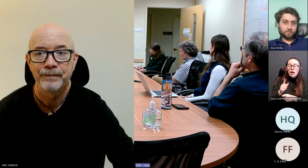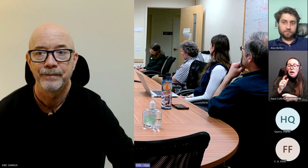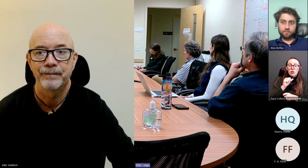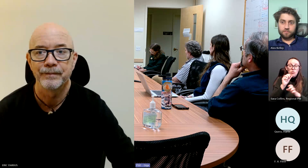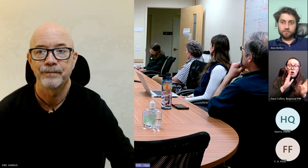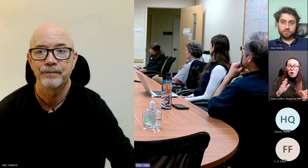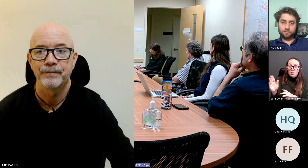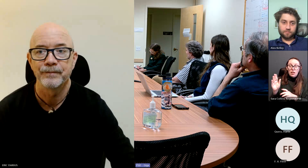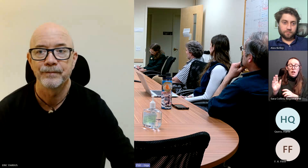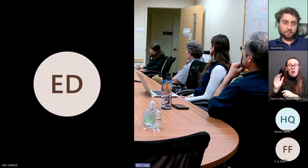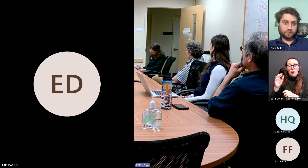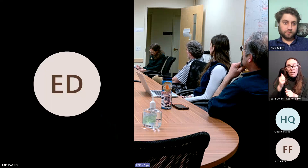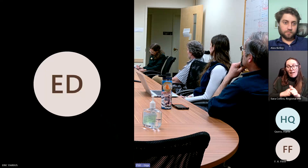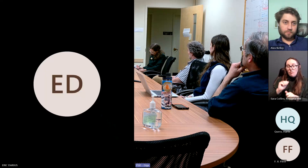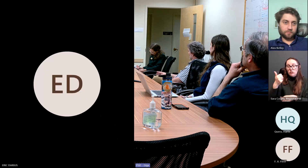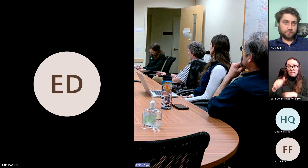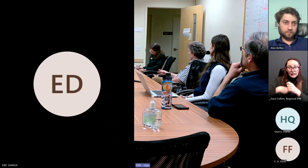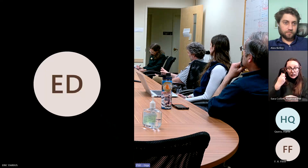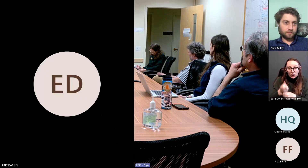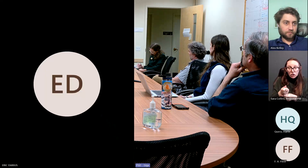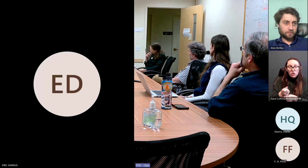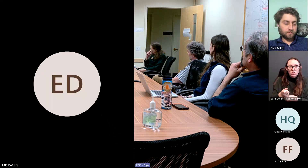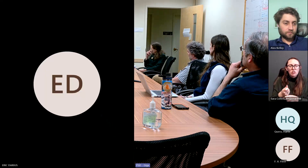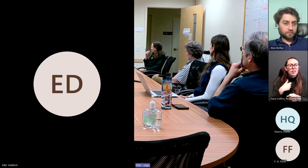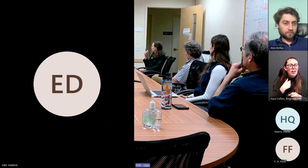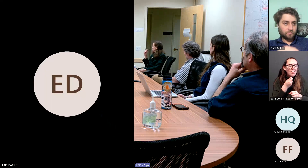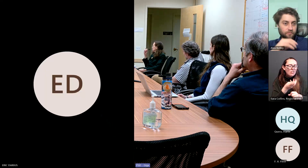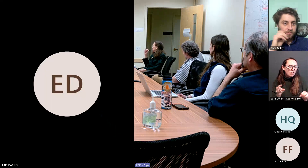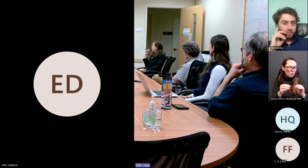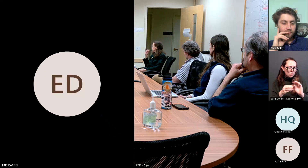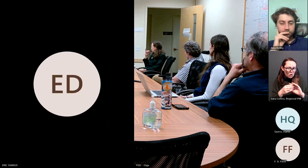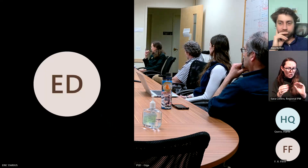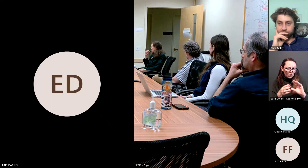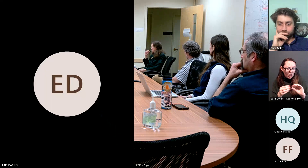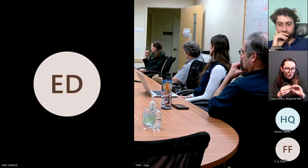more things. We got it at 6 o'clock, but I'm willing to go over.